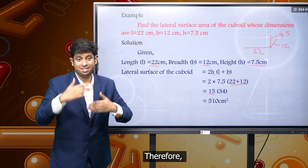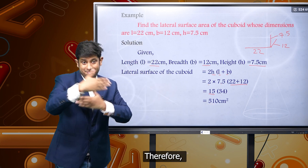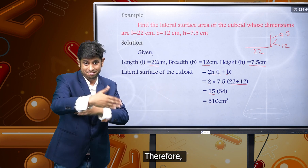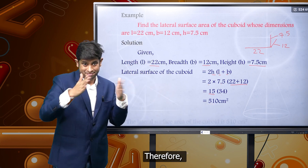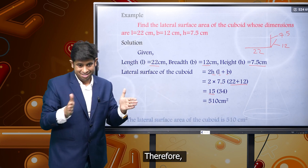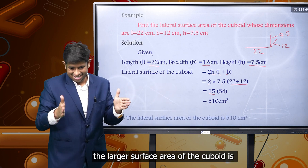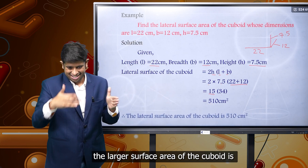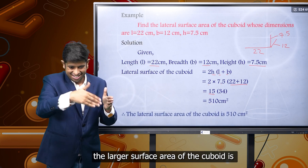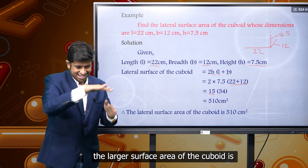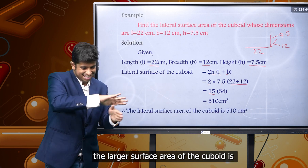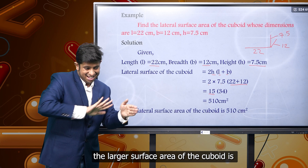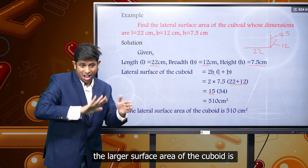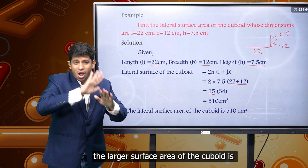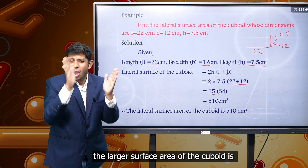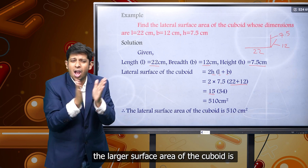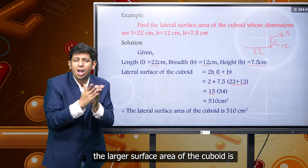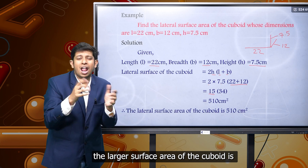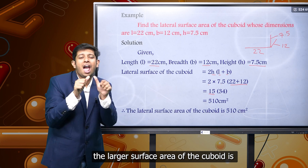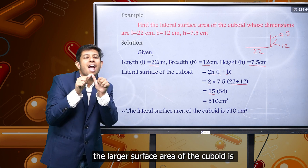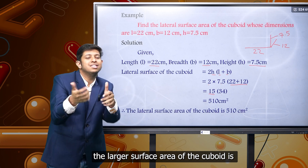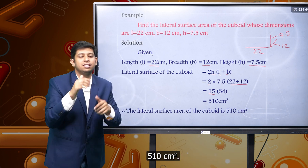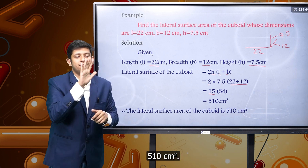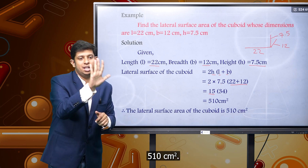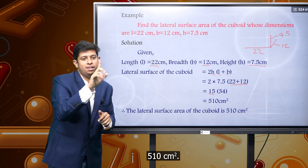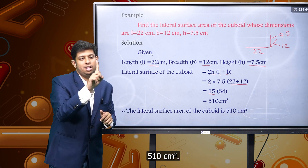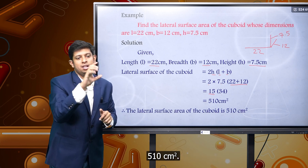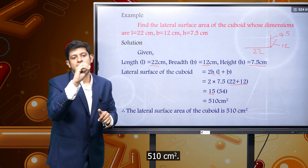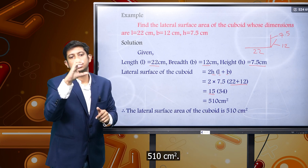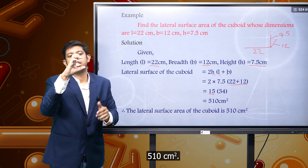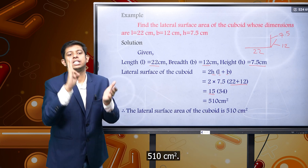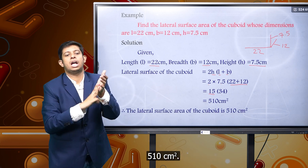Therefore, the lateral surface area of the cuboid is 510 cm square.